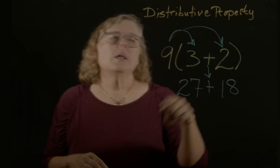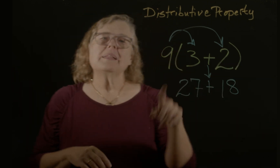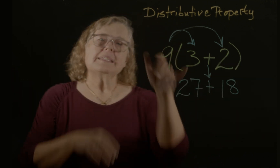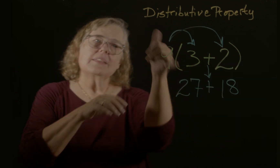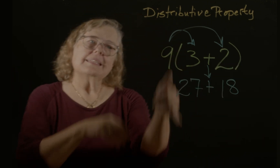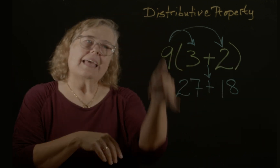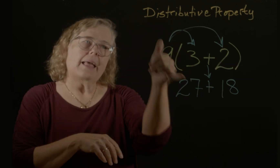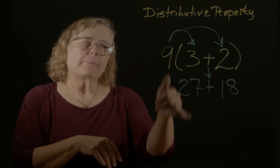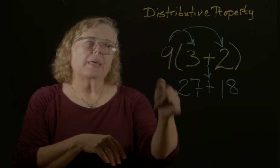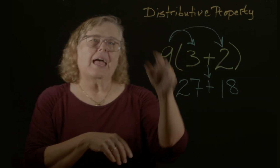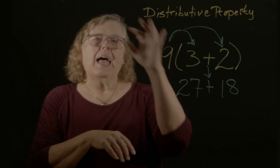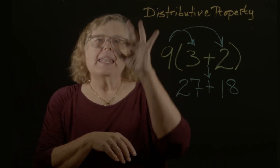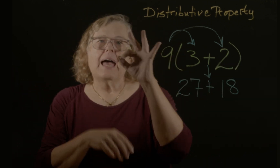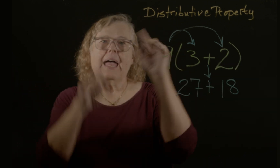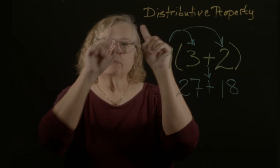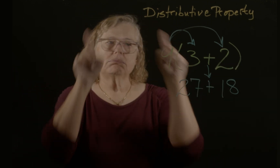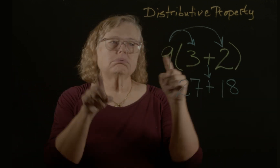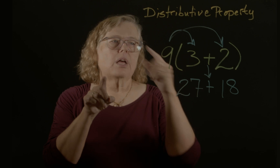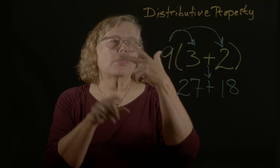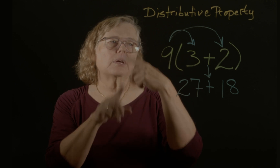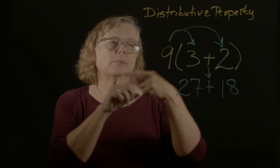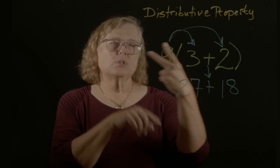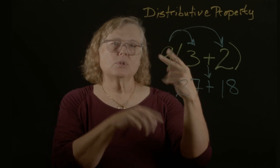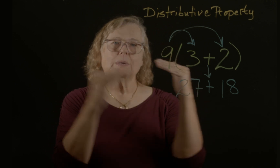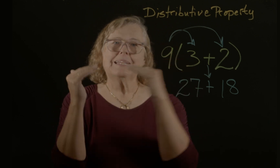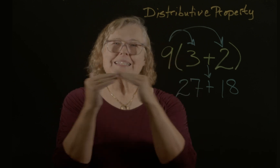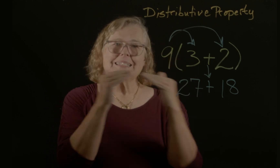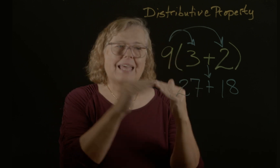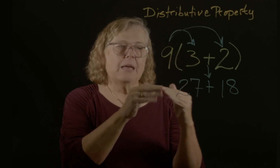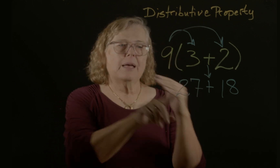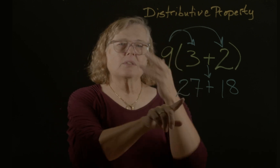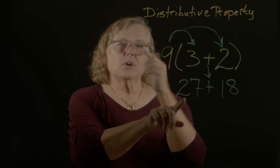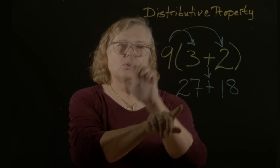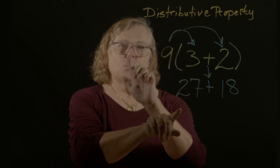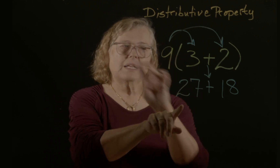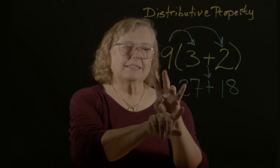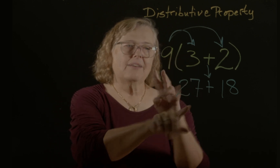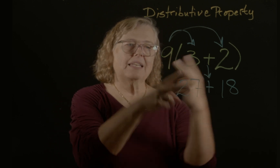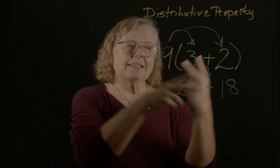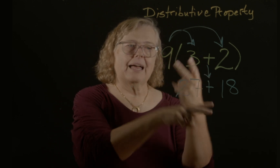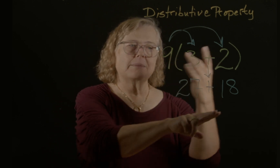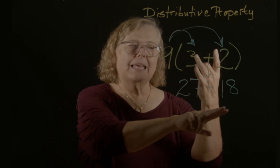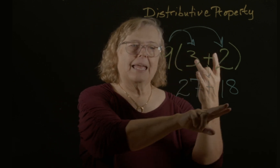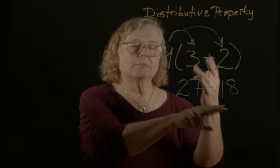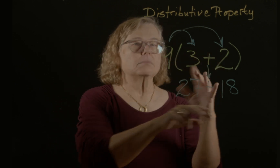just forget to multiply by that last number. So these are the same. 9 times 3 is what? We got